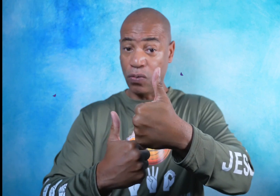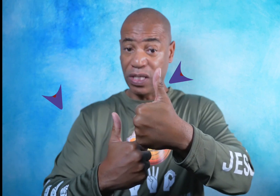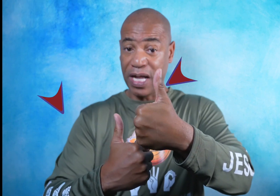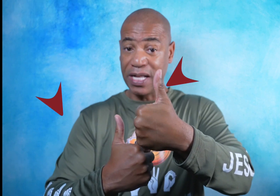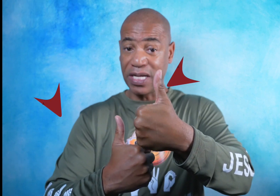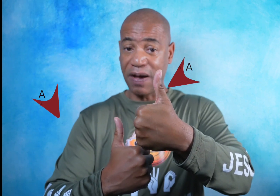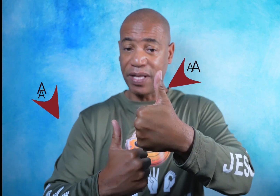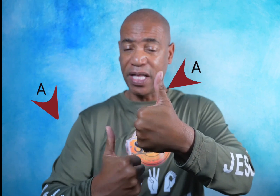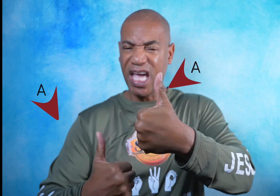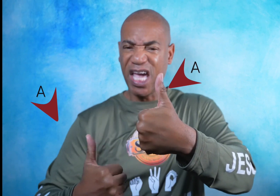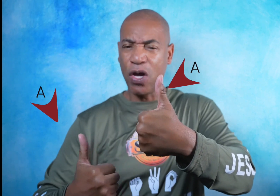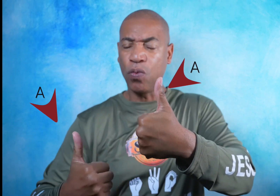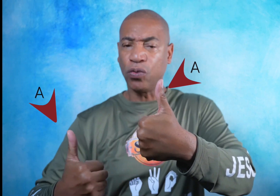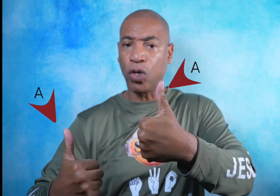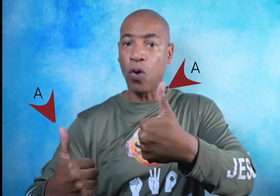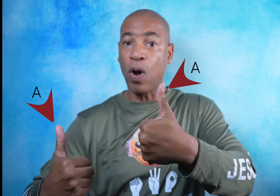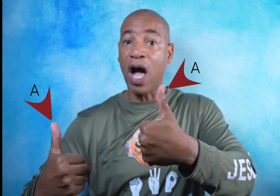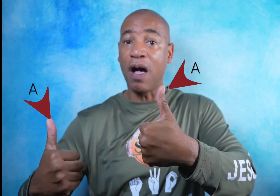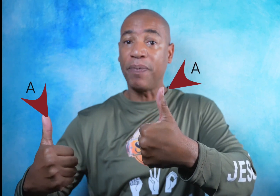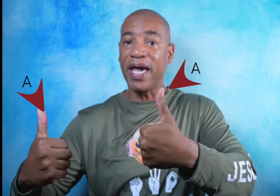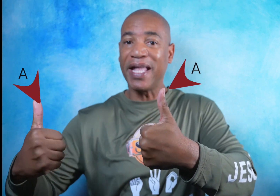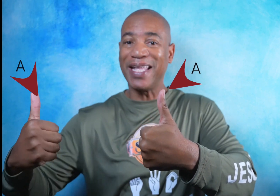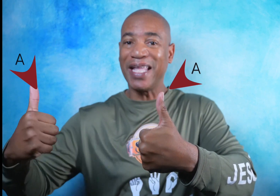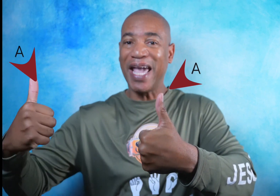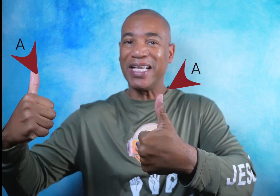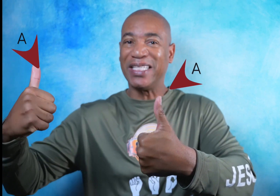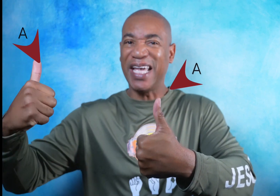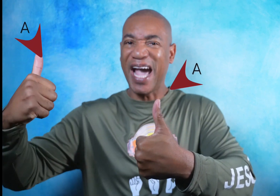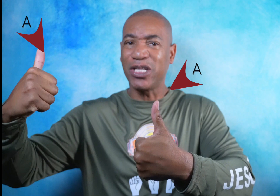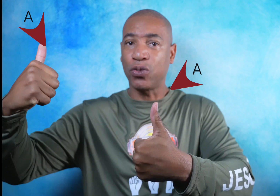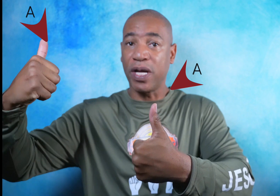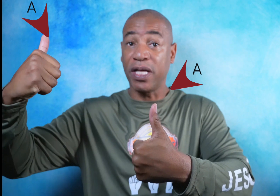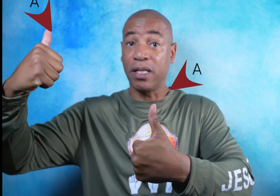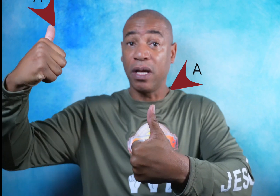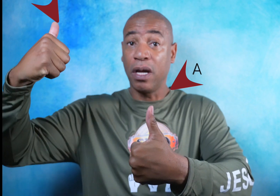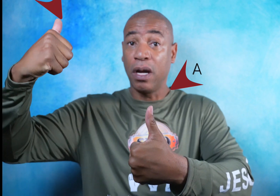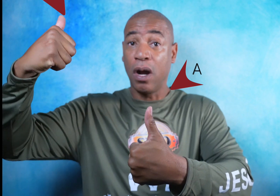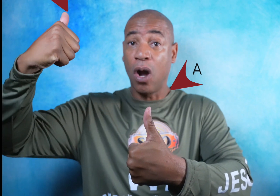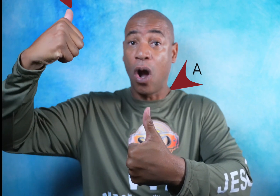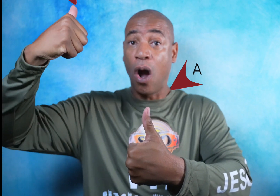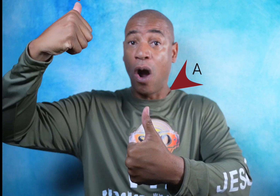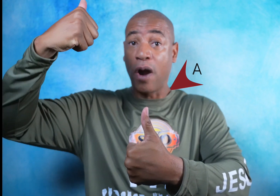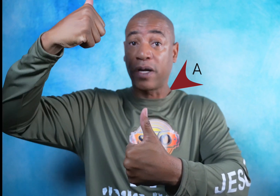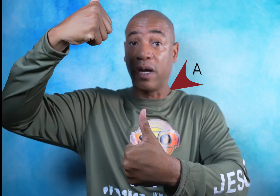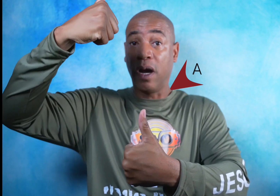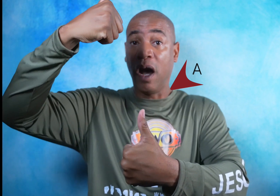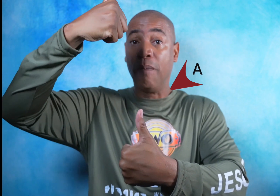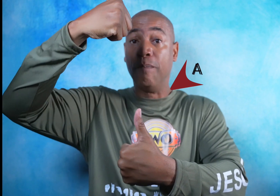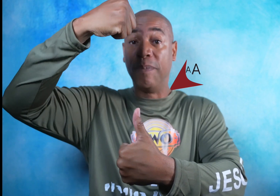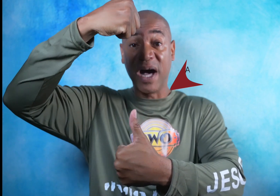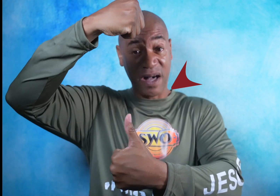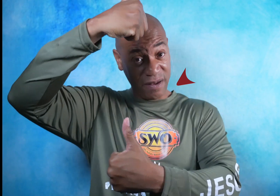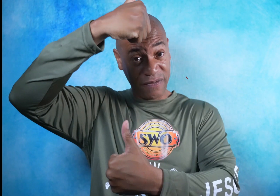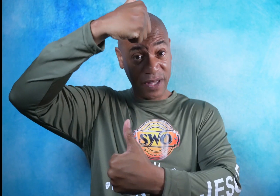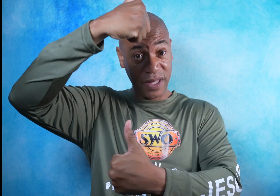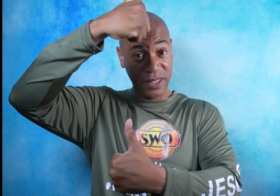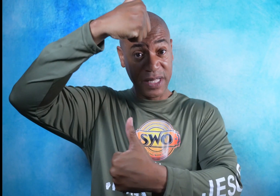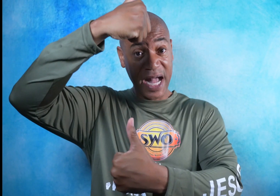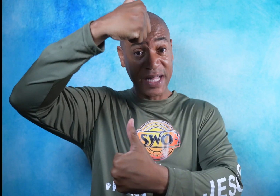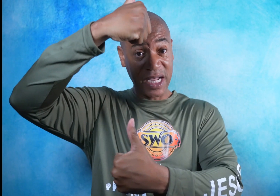the non-dominant. It will go up in an exaggerated arc above the